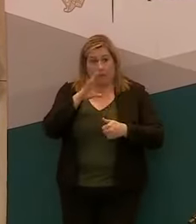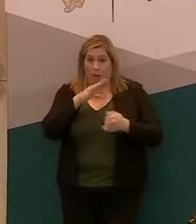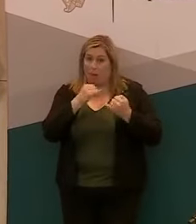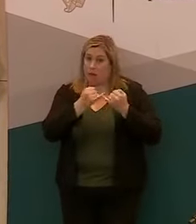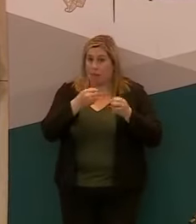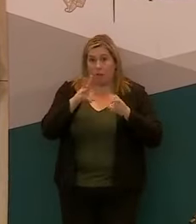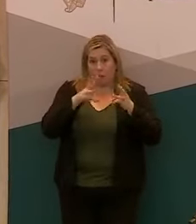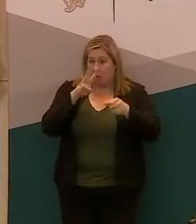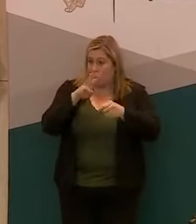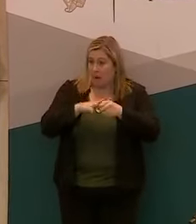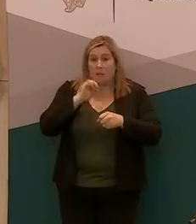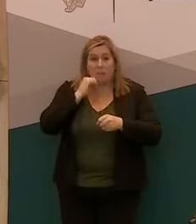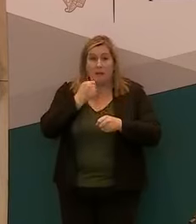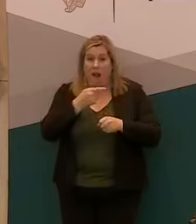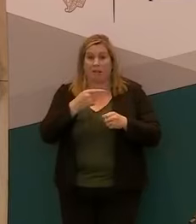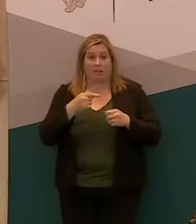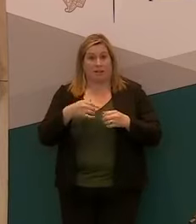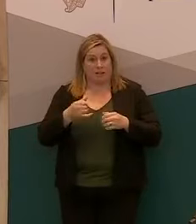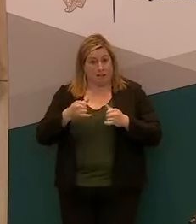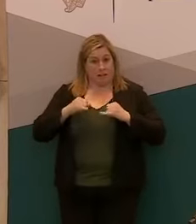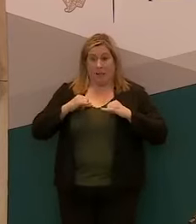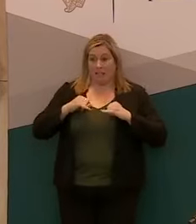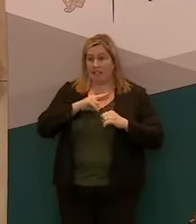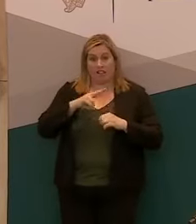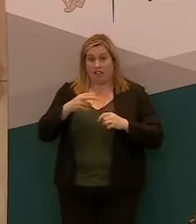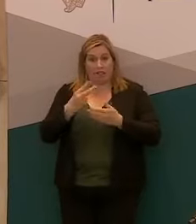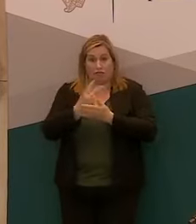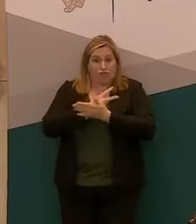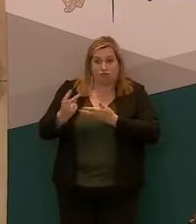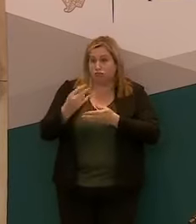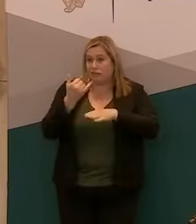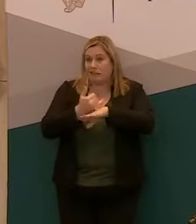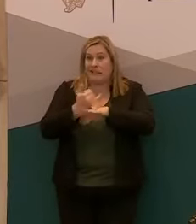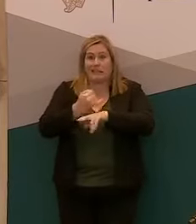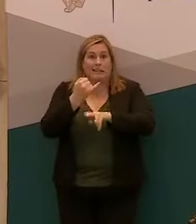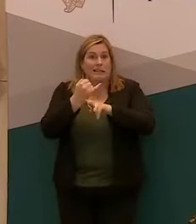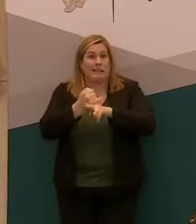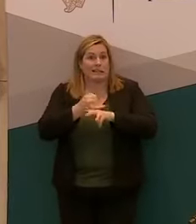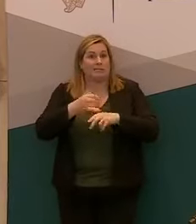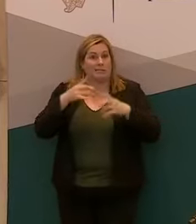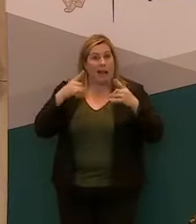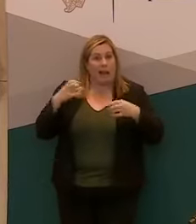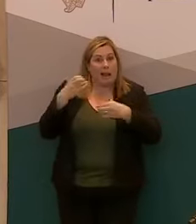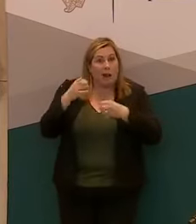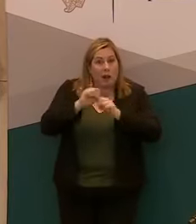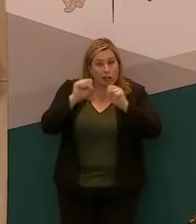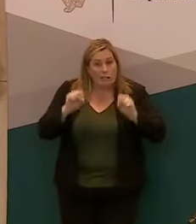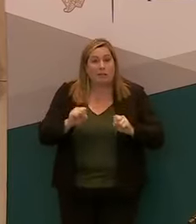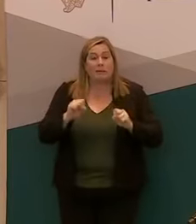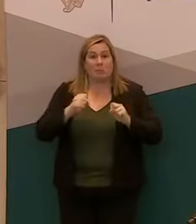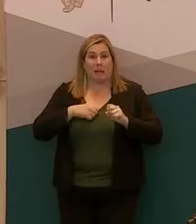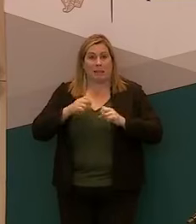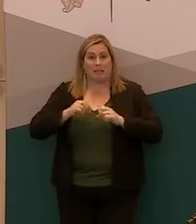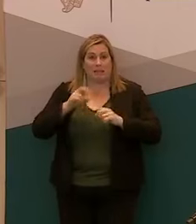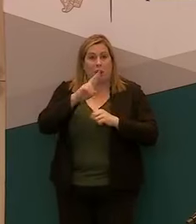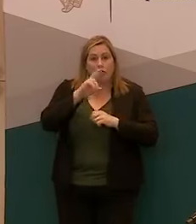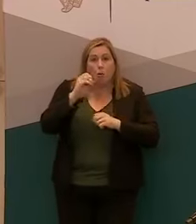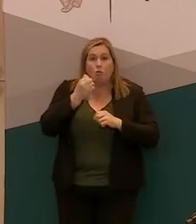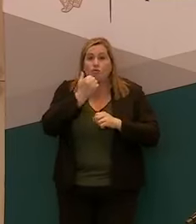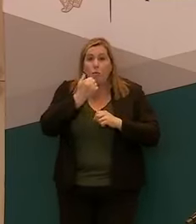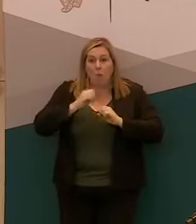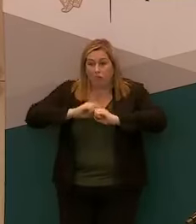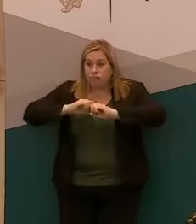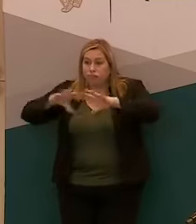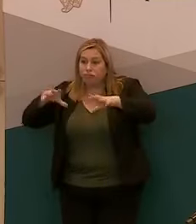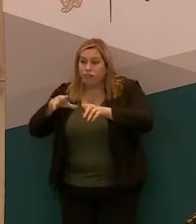because we have increased the capacity in the health system and so on, and most particularly the reproduction rate is down so low. We have 2,000 spare